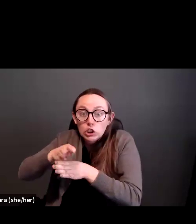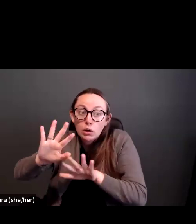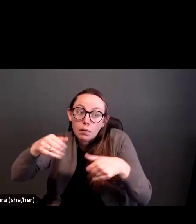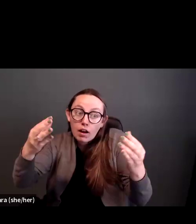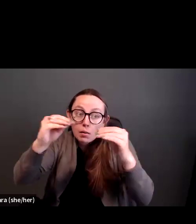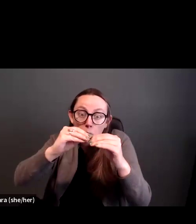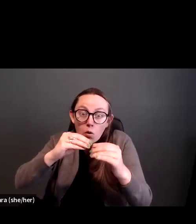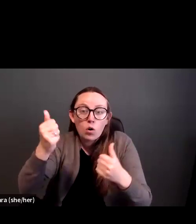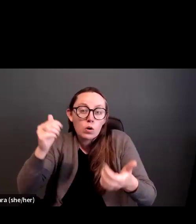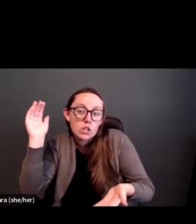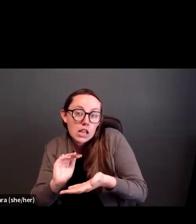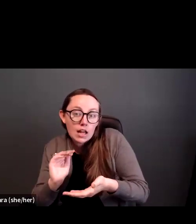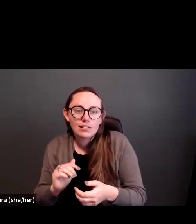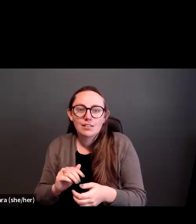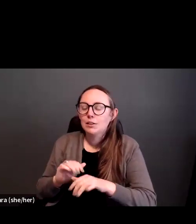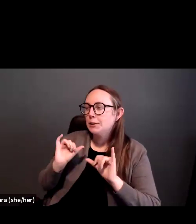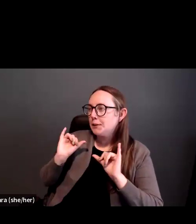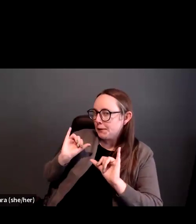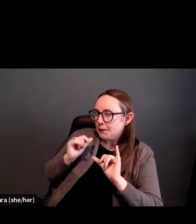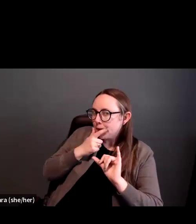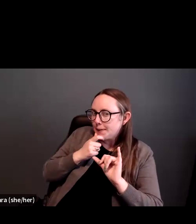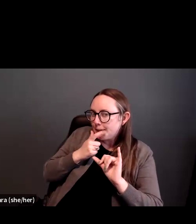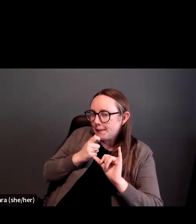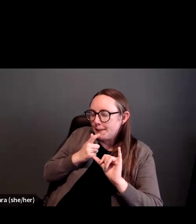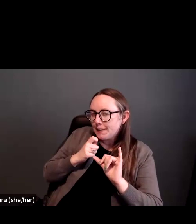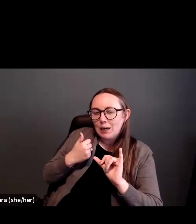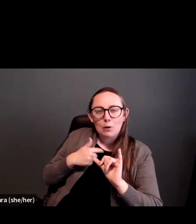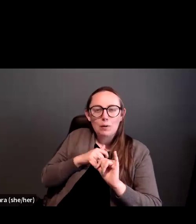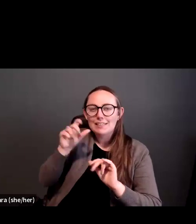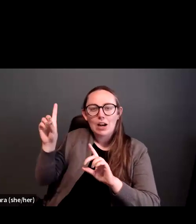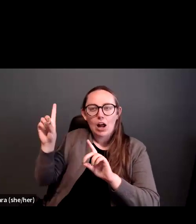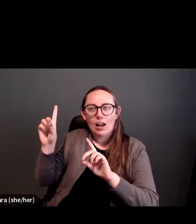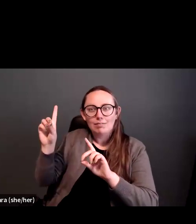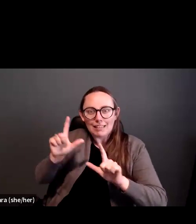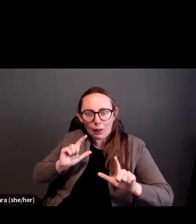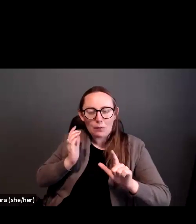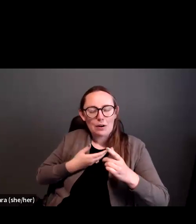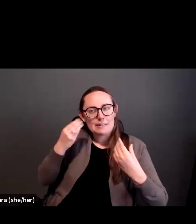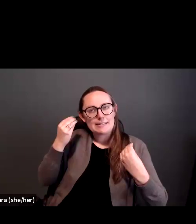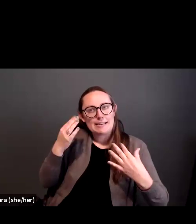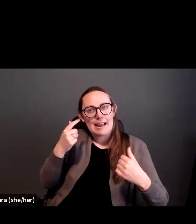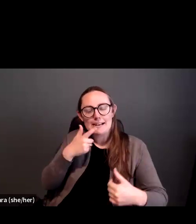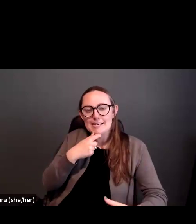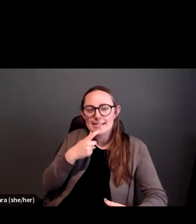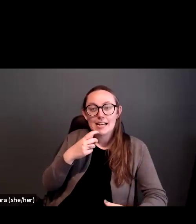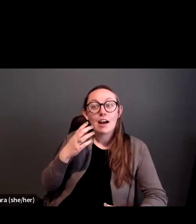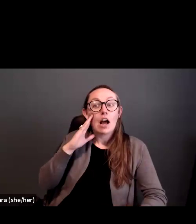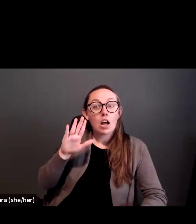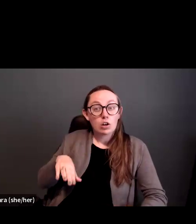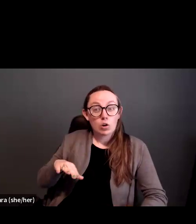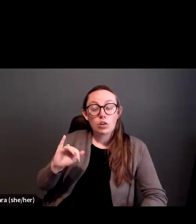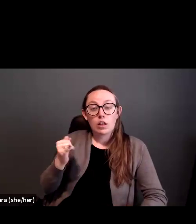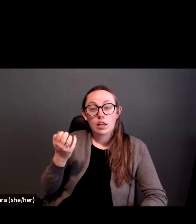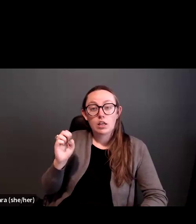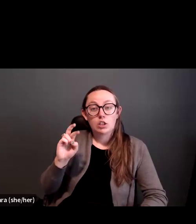And it's hard to put a number. Right? Yeah, we should have done some data find. It's been a while since we looked at it. I know Jerry's in this room right now too. If he